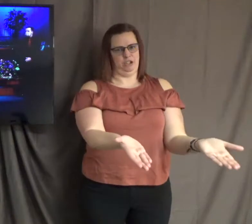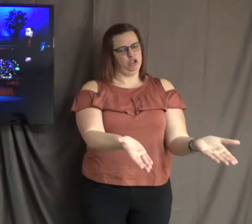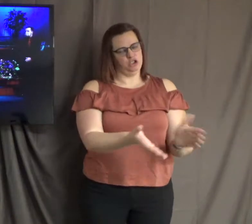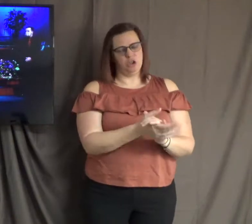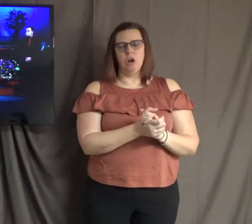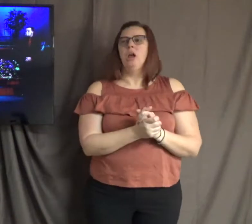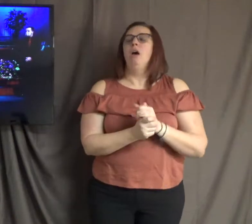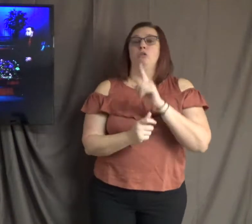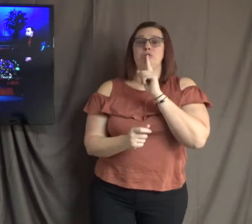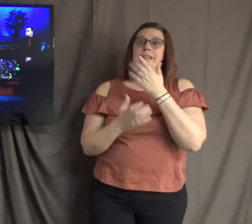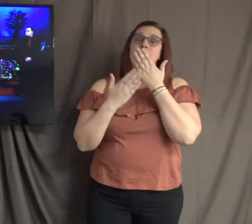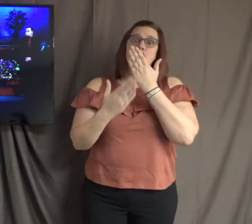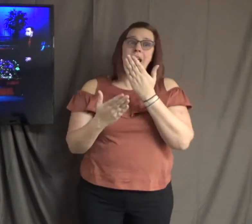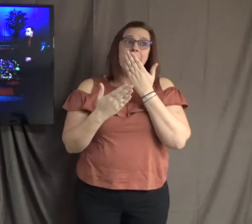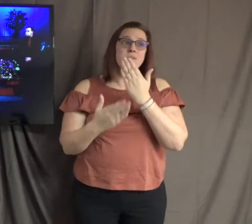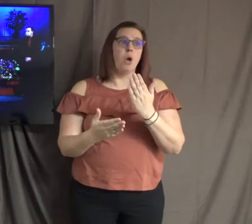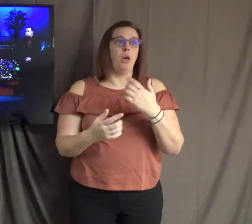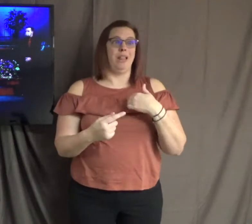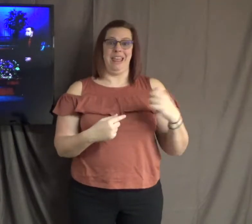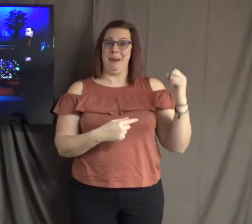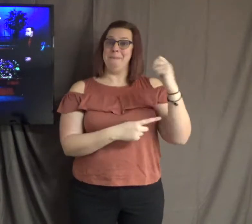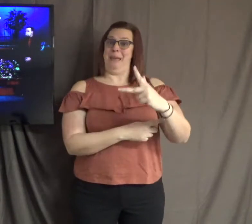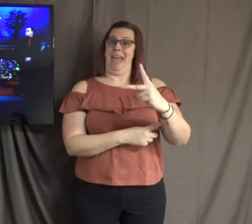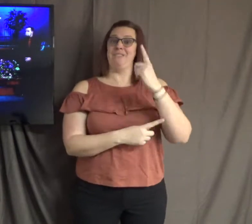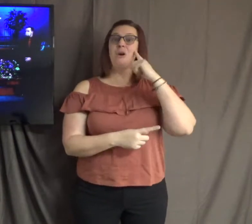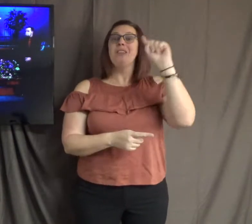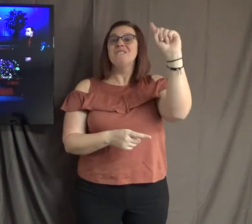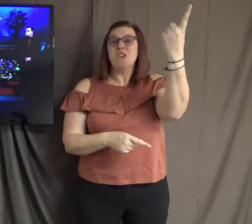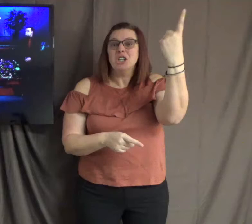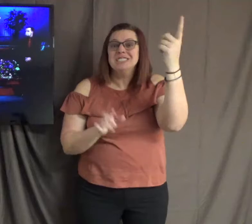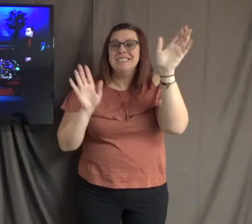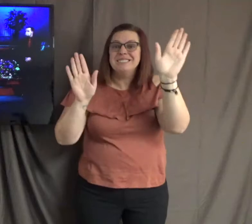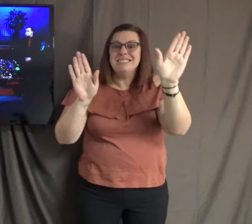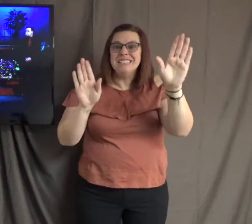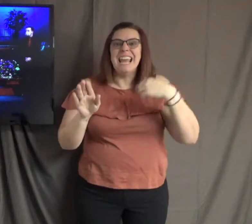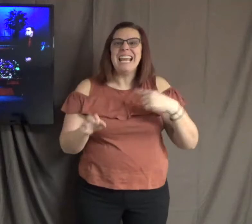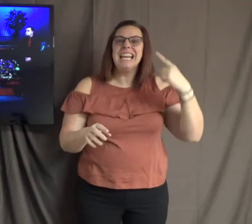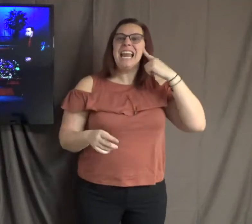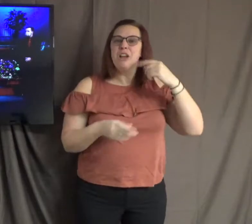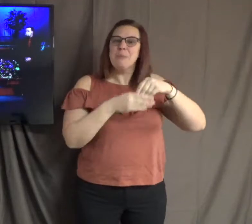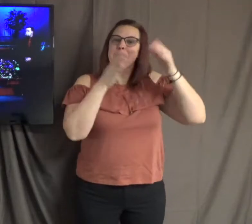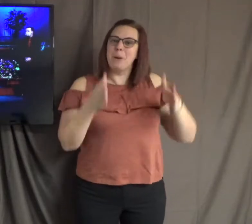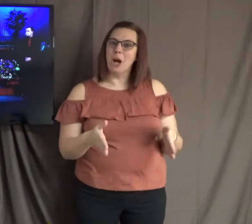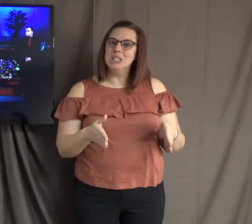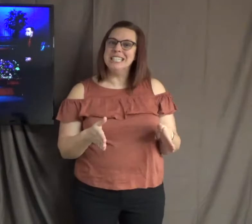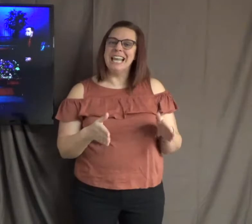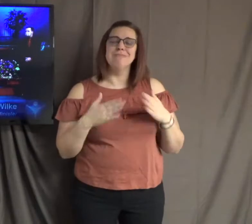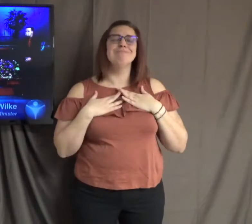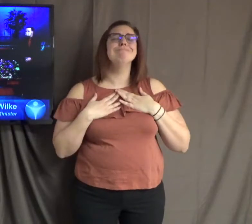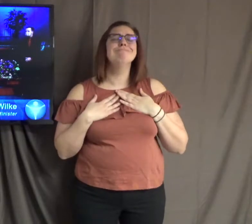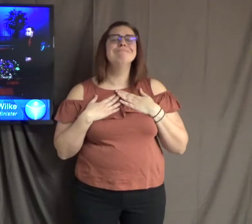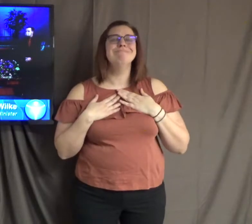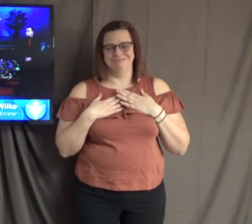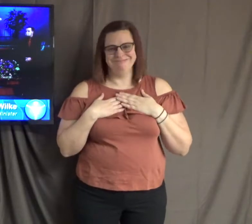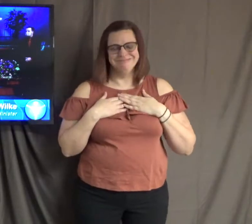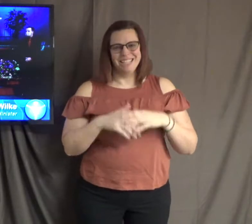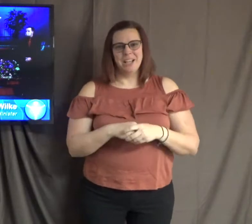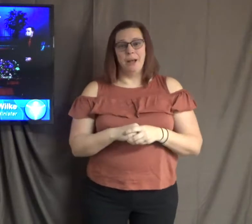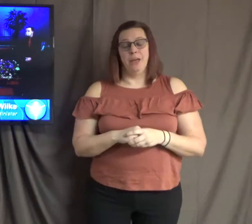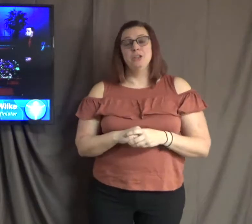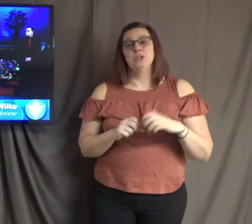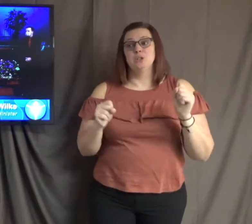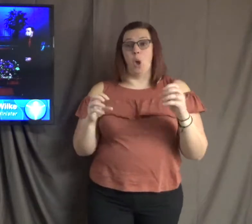And I'm very grateful to be back for the first Sunday and get to hear them in person. So wonderful. So we have a